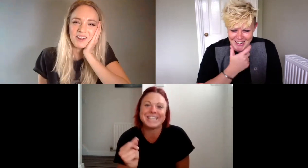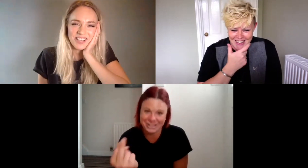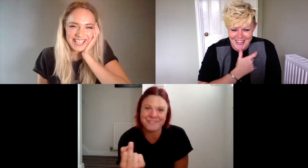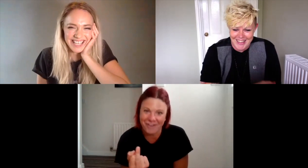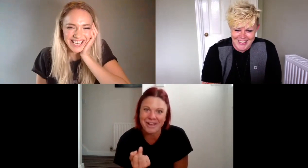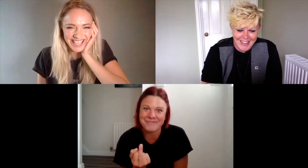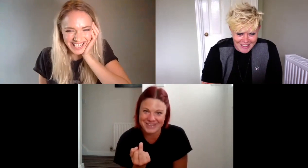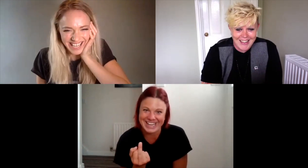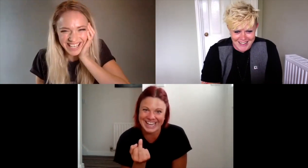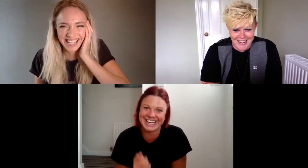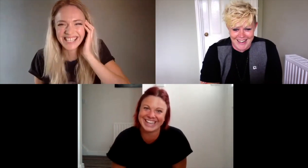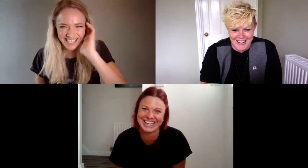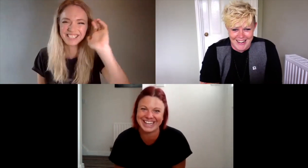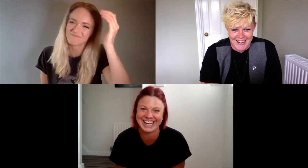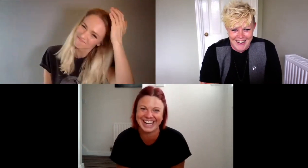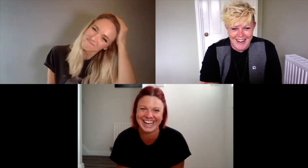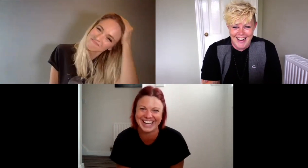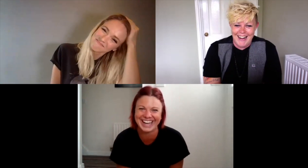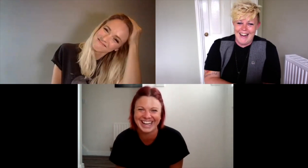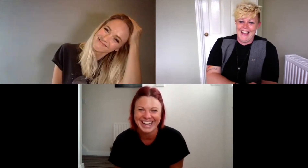You did Come Find Me.